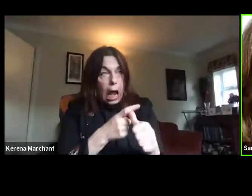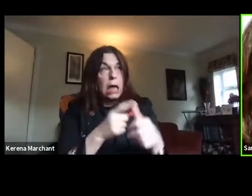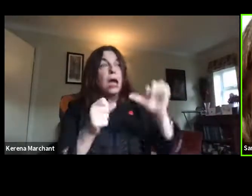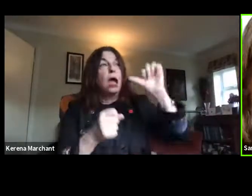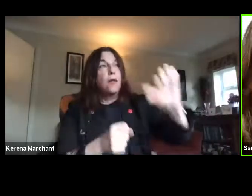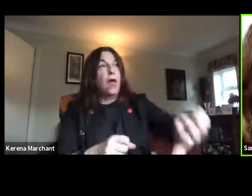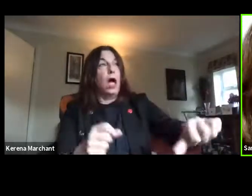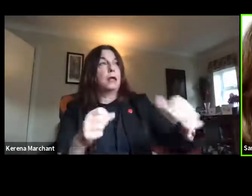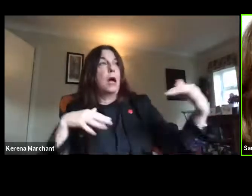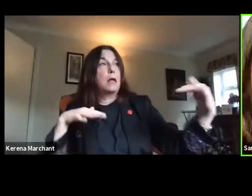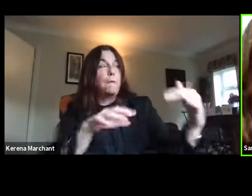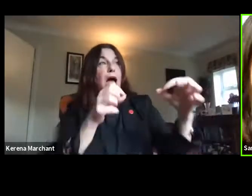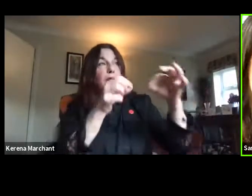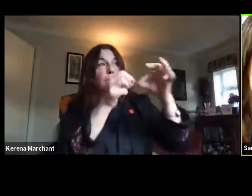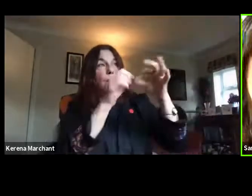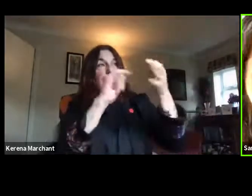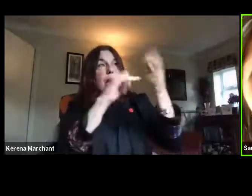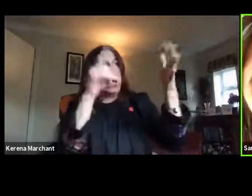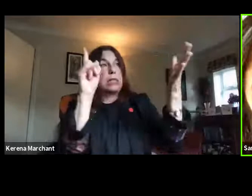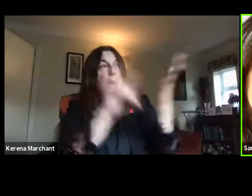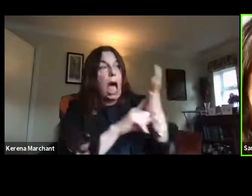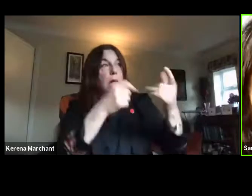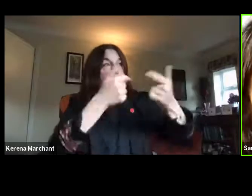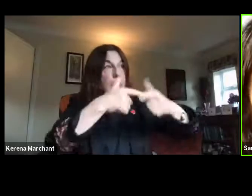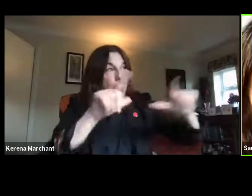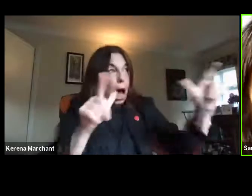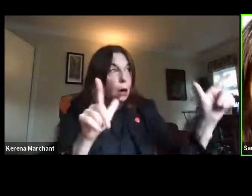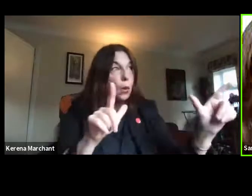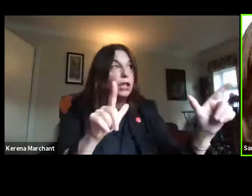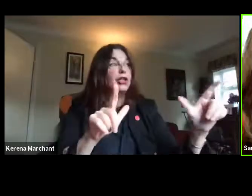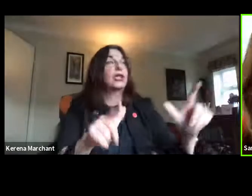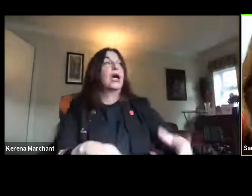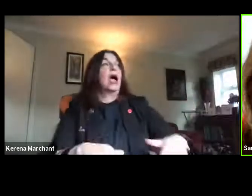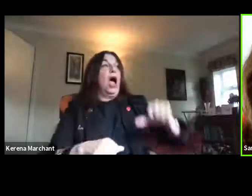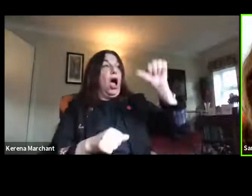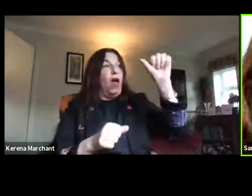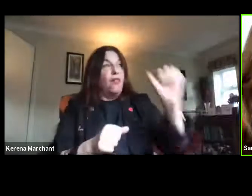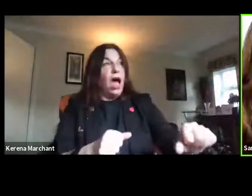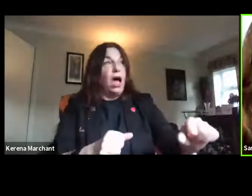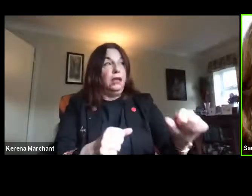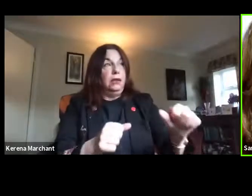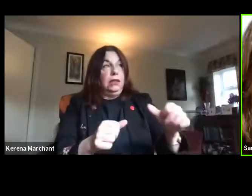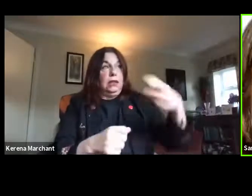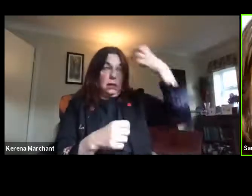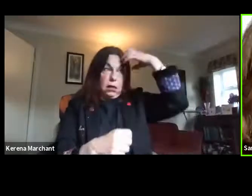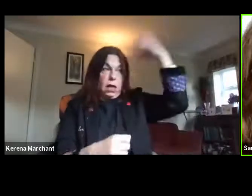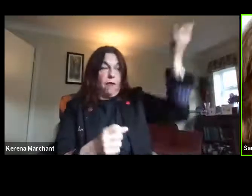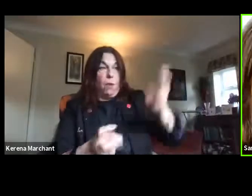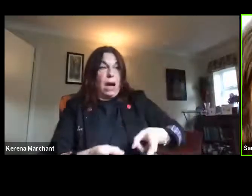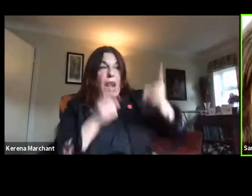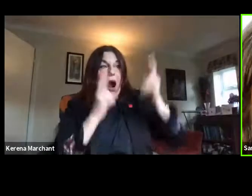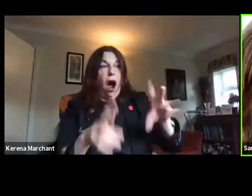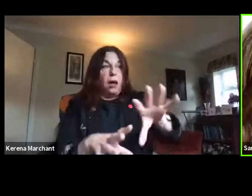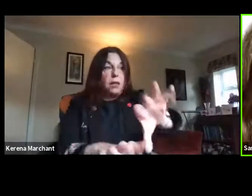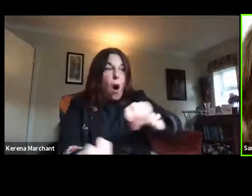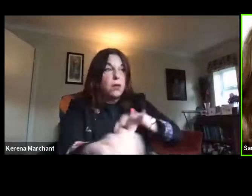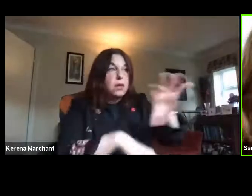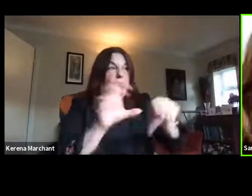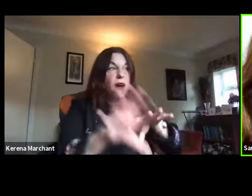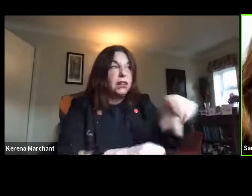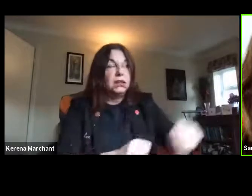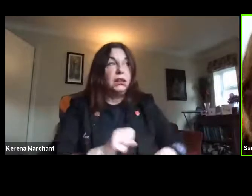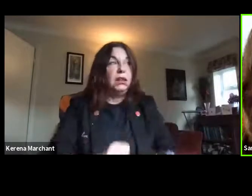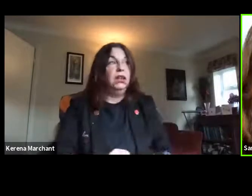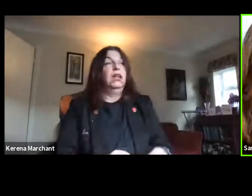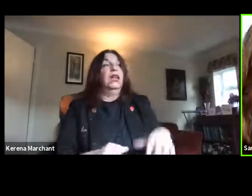same battles. The deaf, we fought for the DDA, we fought for our BSL language,